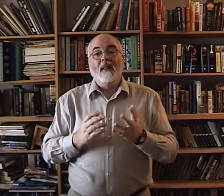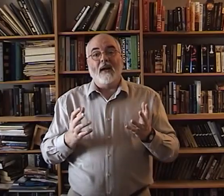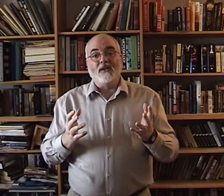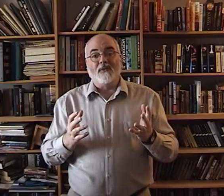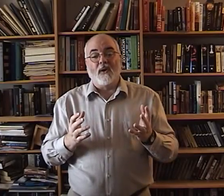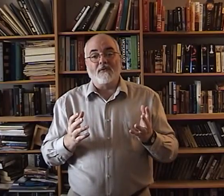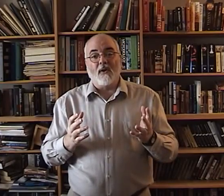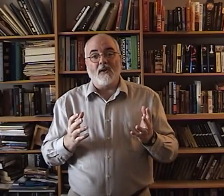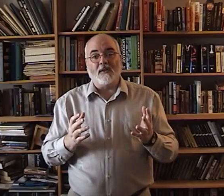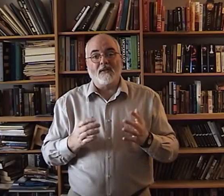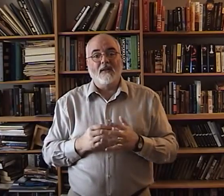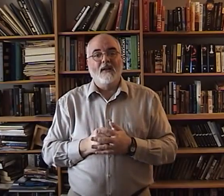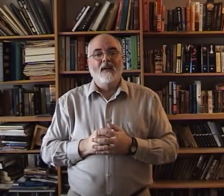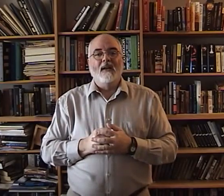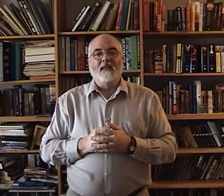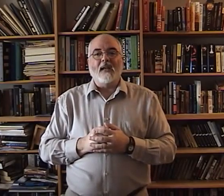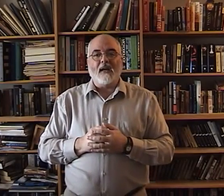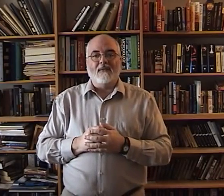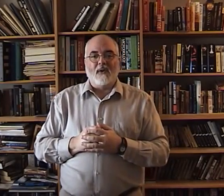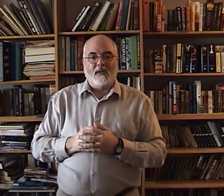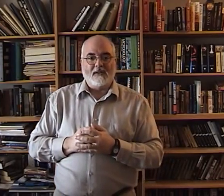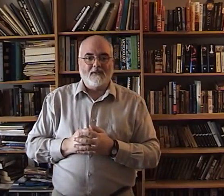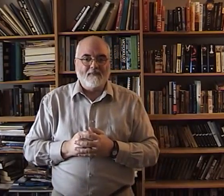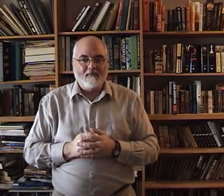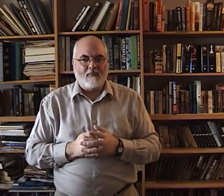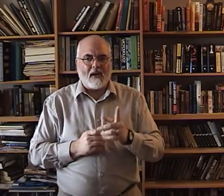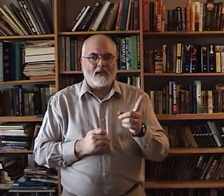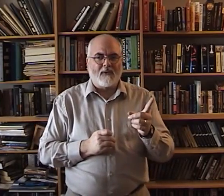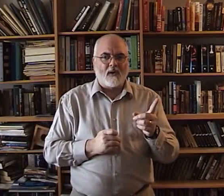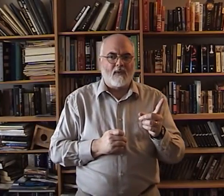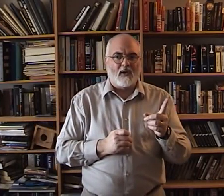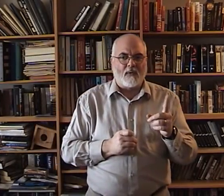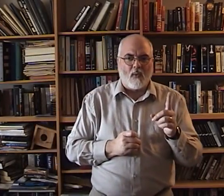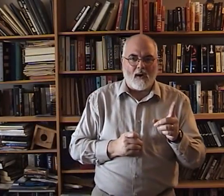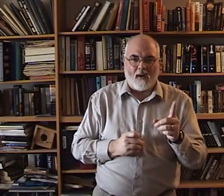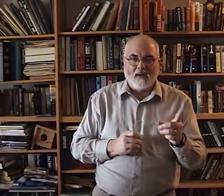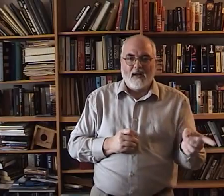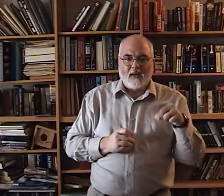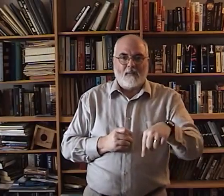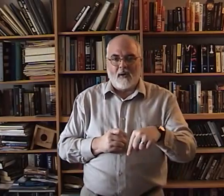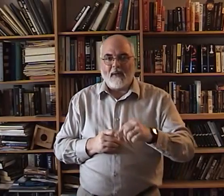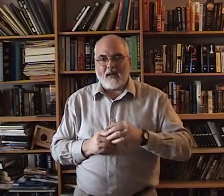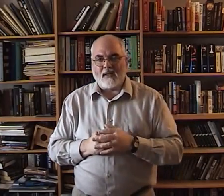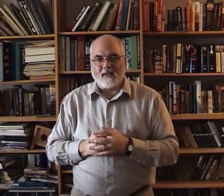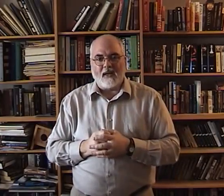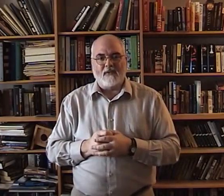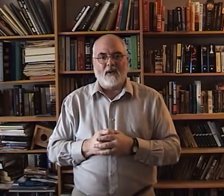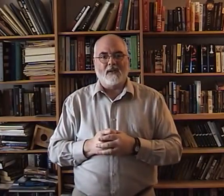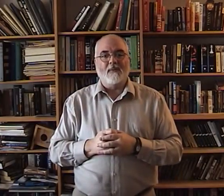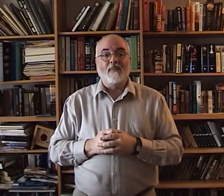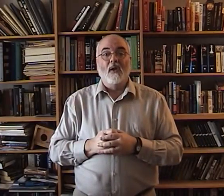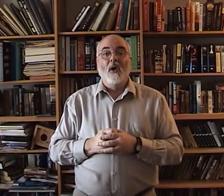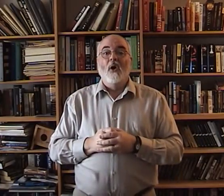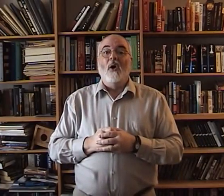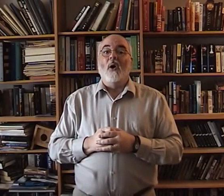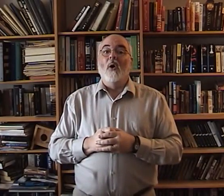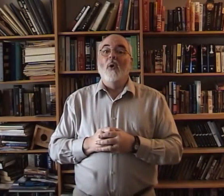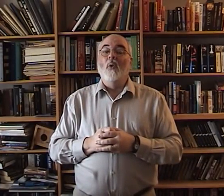There's the first verse. Second verse. Practice the first verse for a while. Come on back to the second verse. Oh,